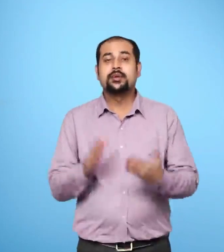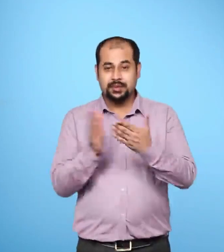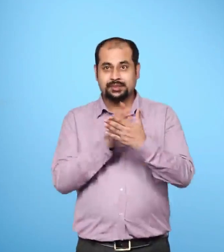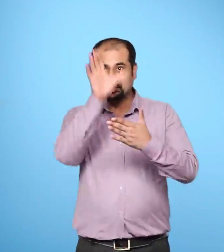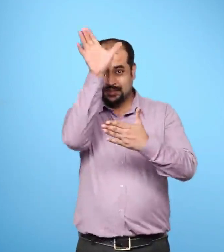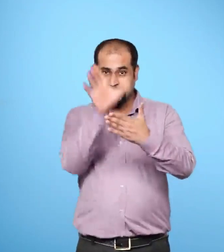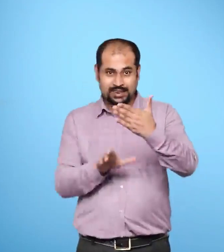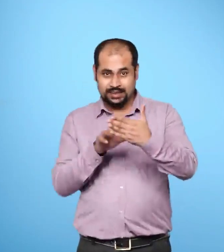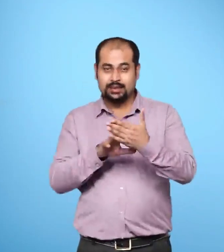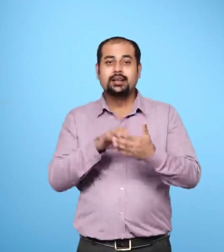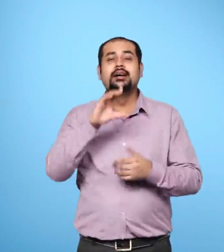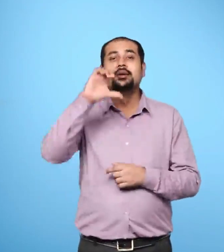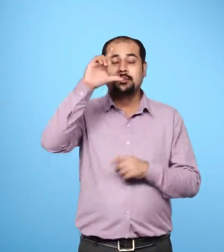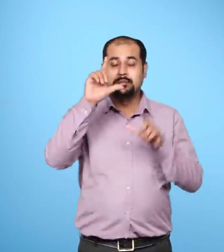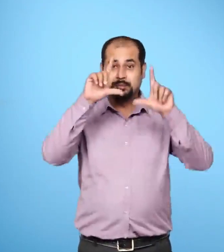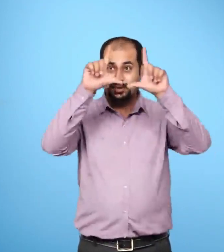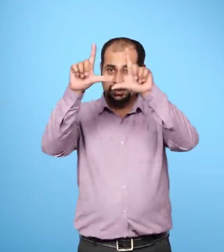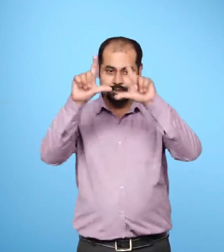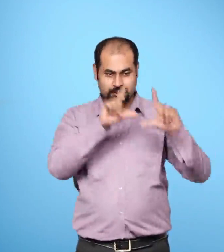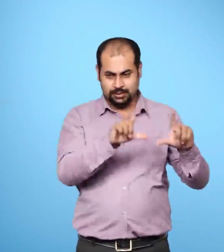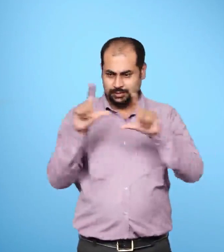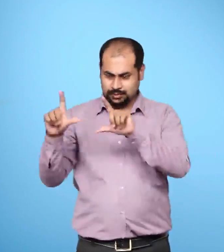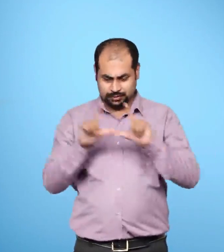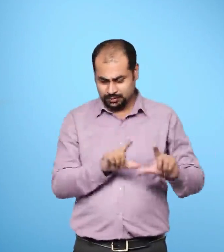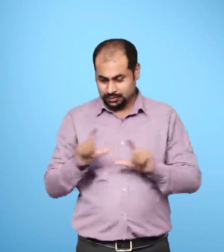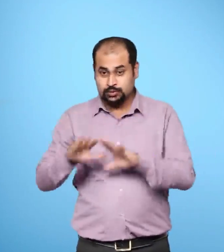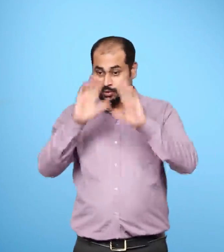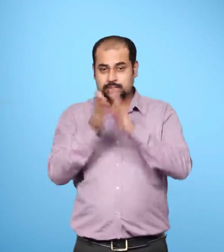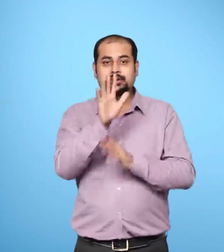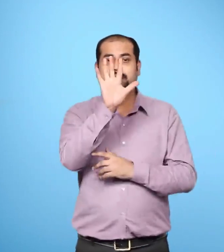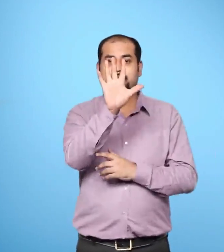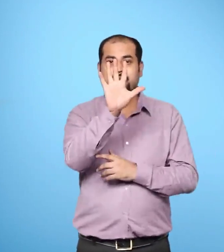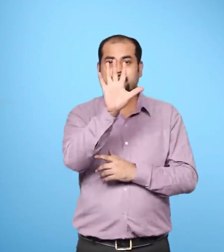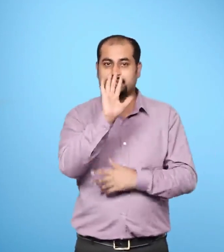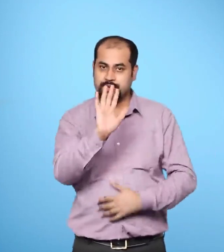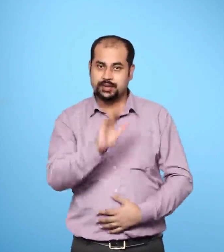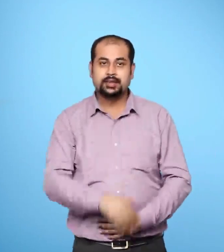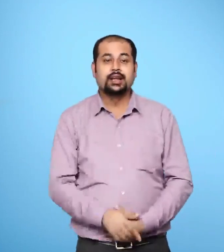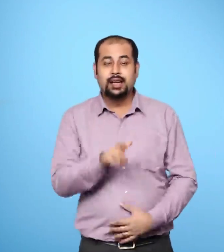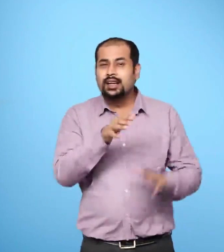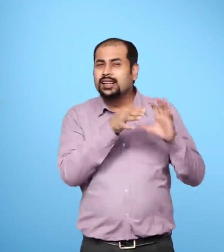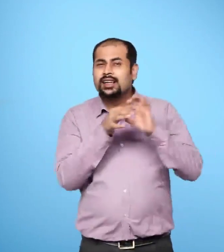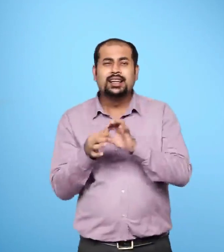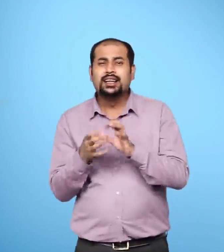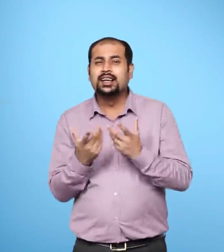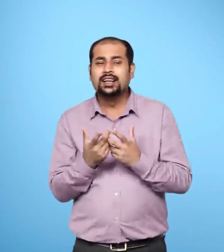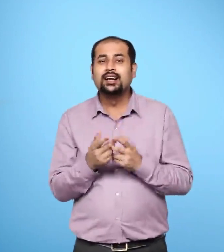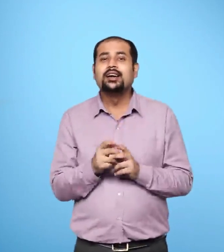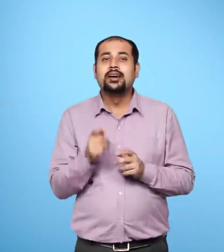On this page, there are 5 pictures related to the story of the Flute Man and the Rats.